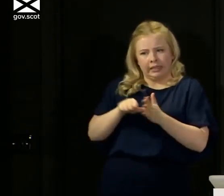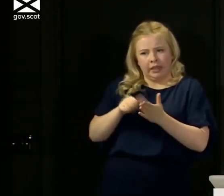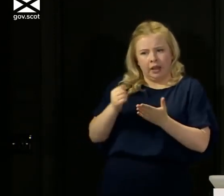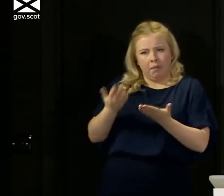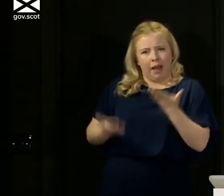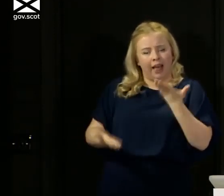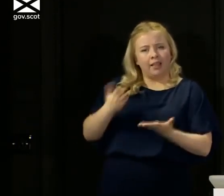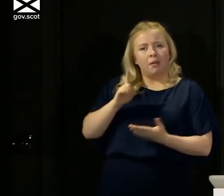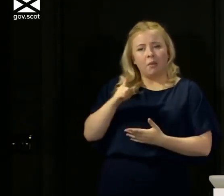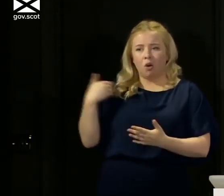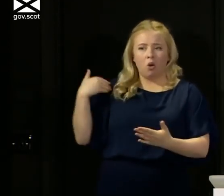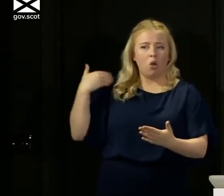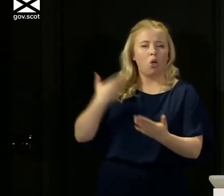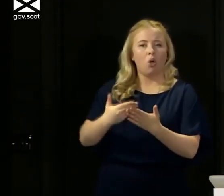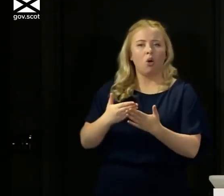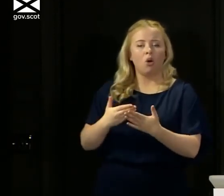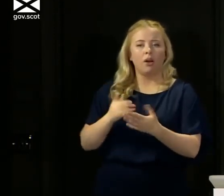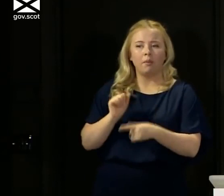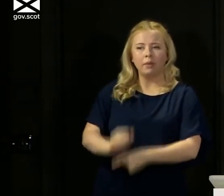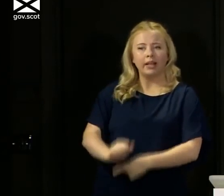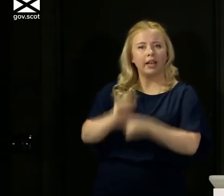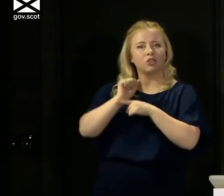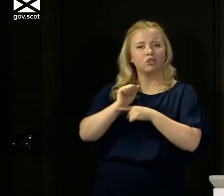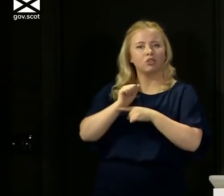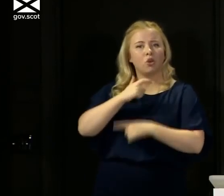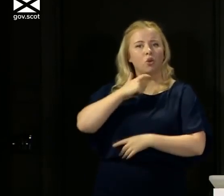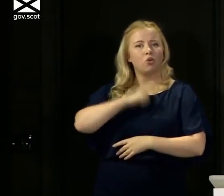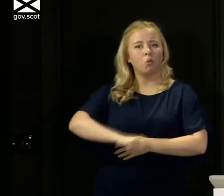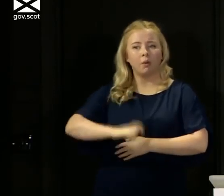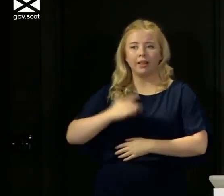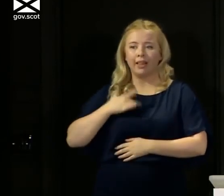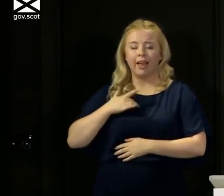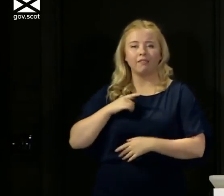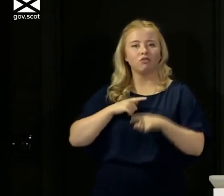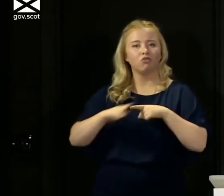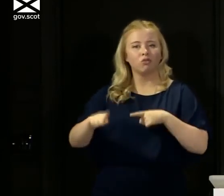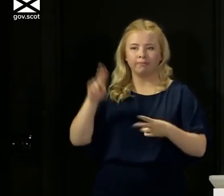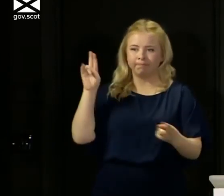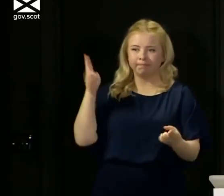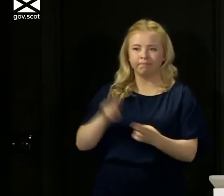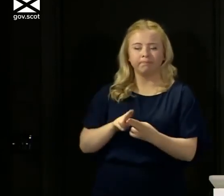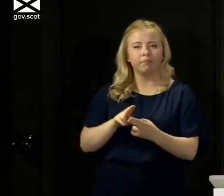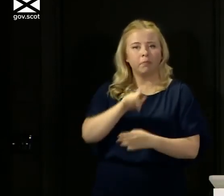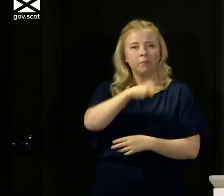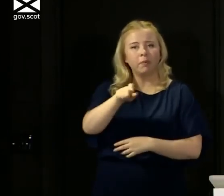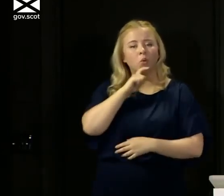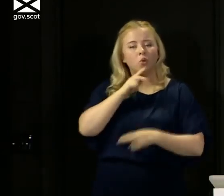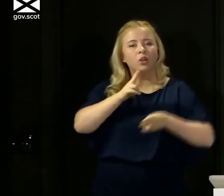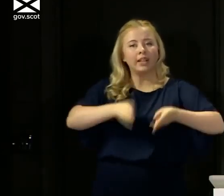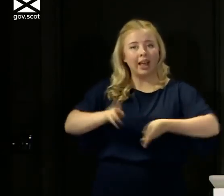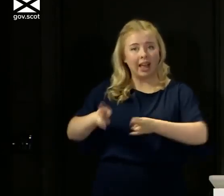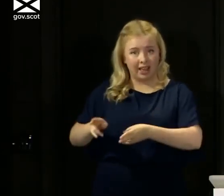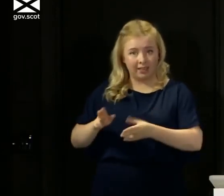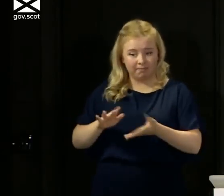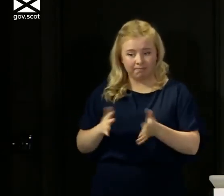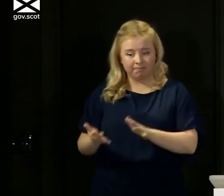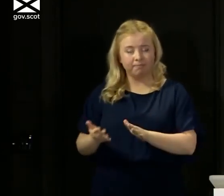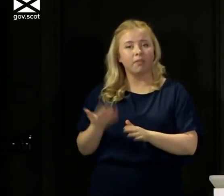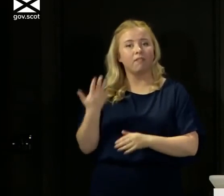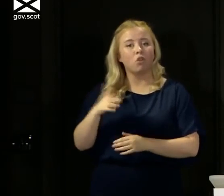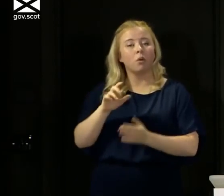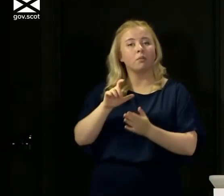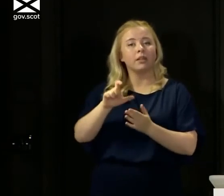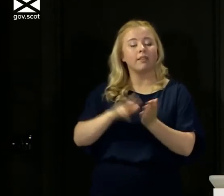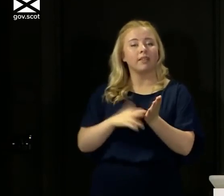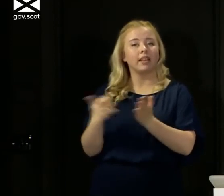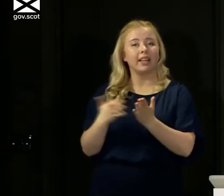along, the protection of human life and trying to reduce the number of people who die from this virus has been what has